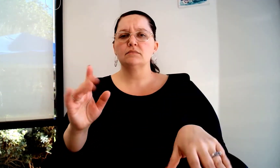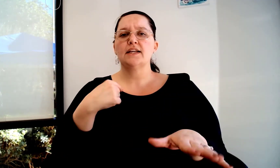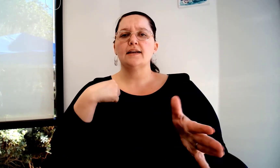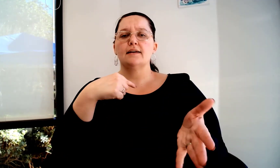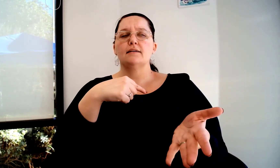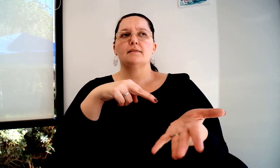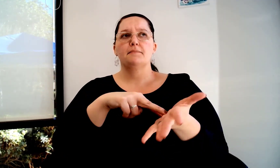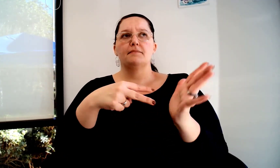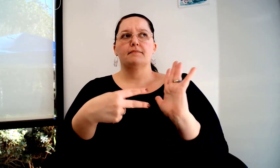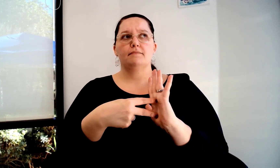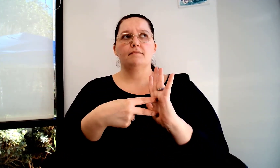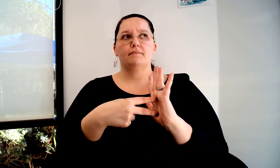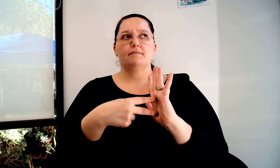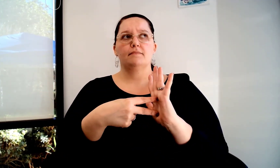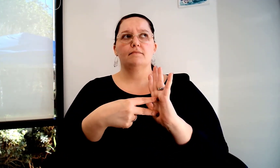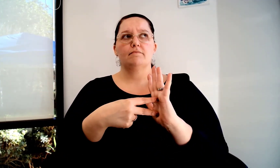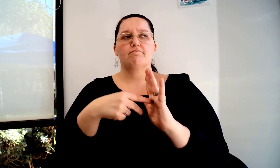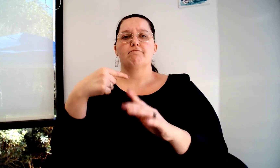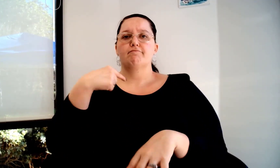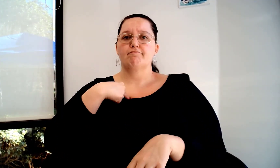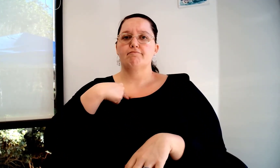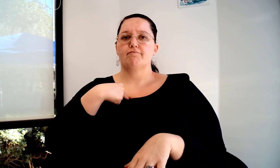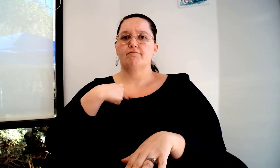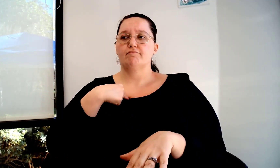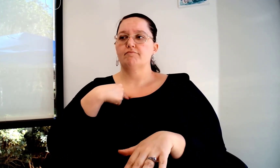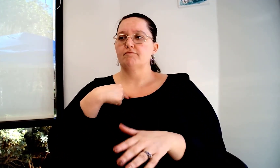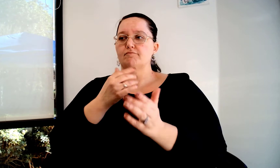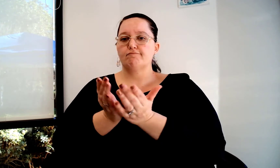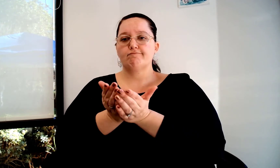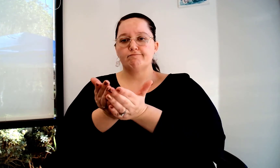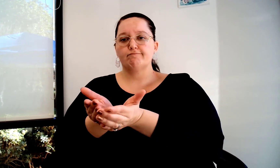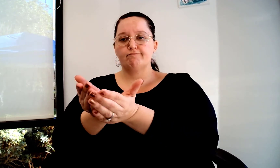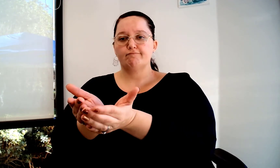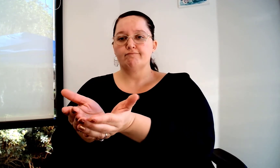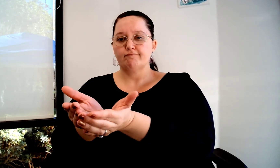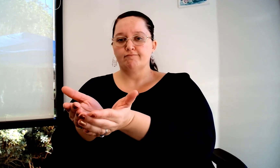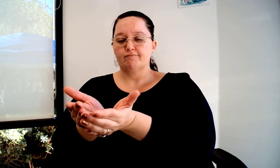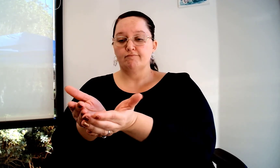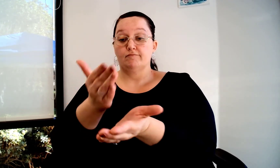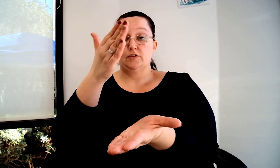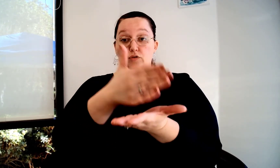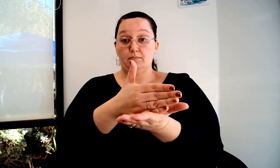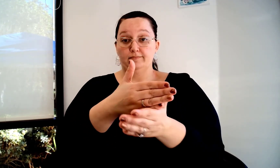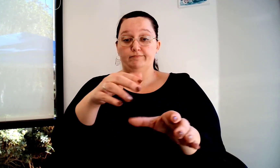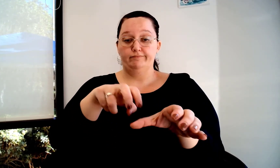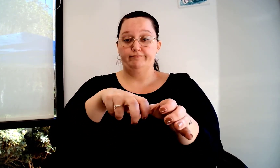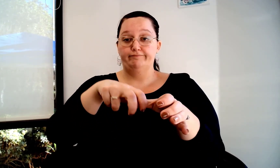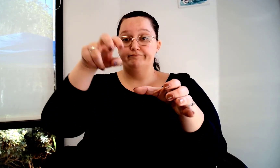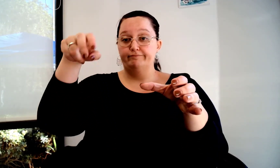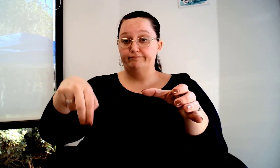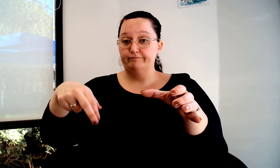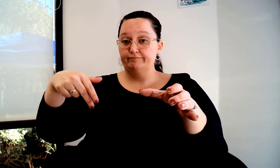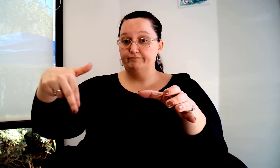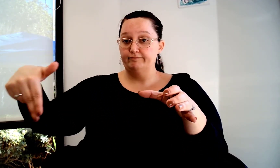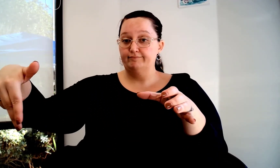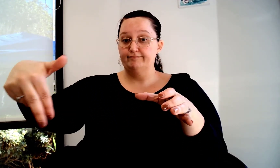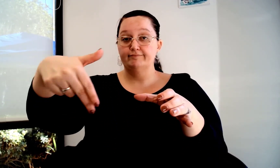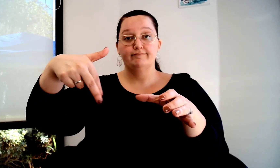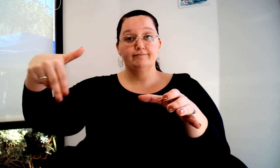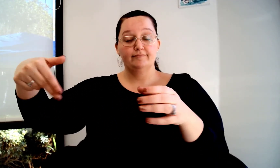meant. What I meant was that I have been there. I took a ship, I